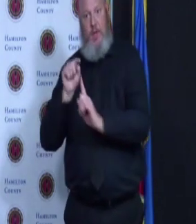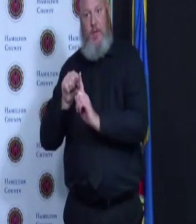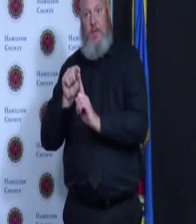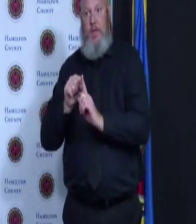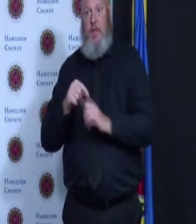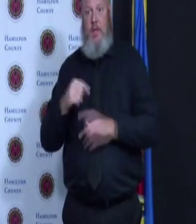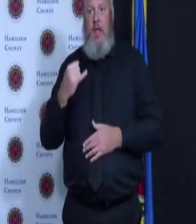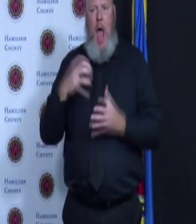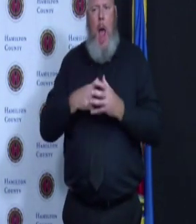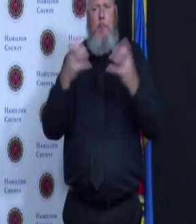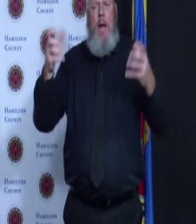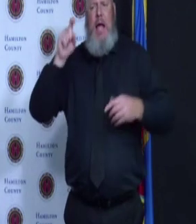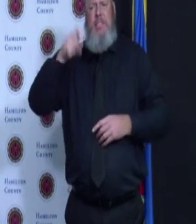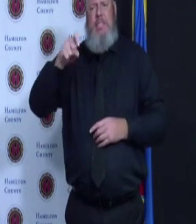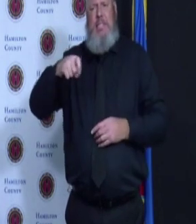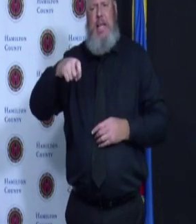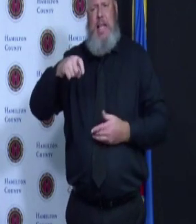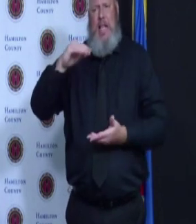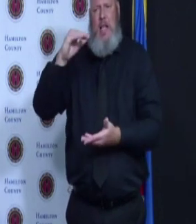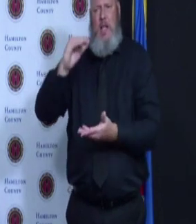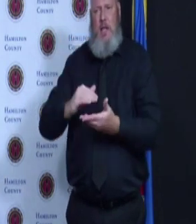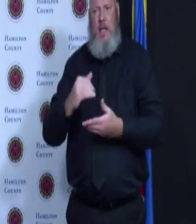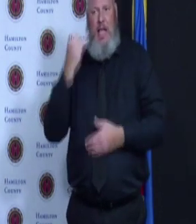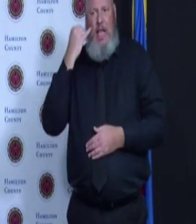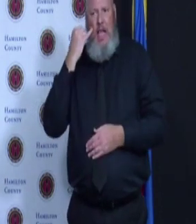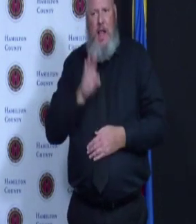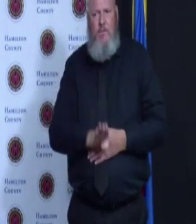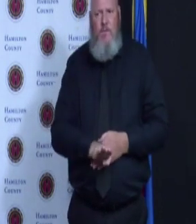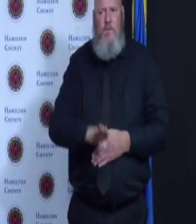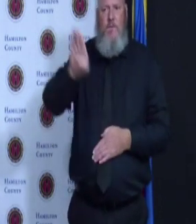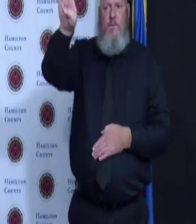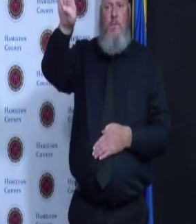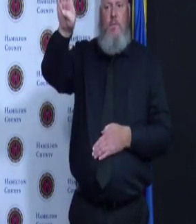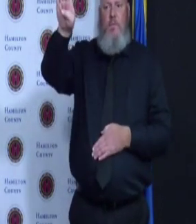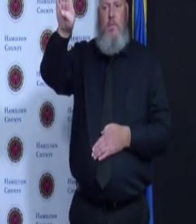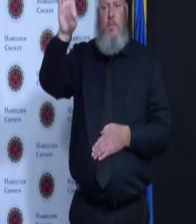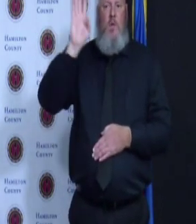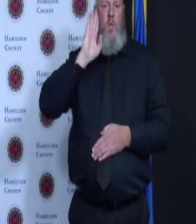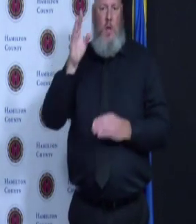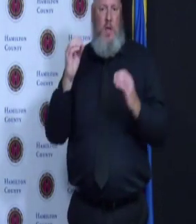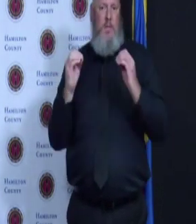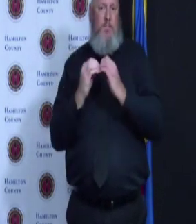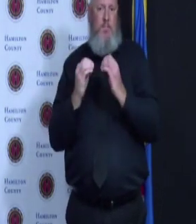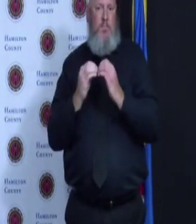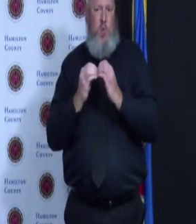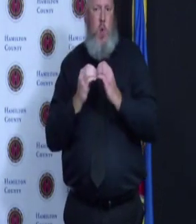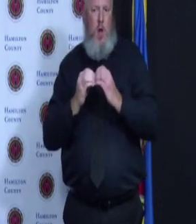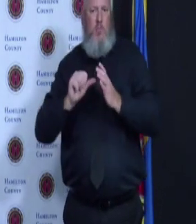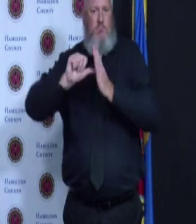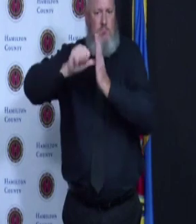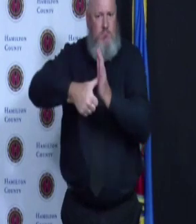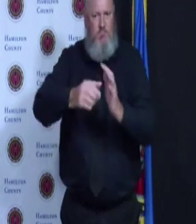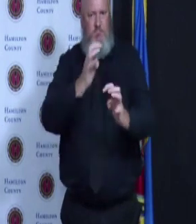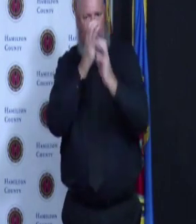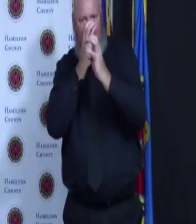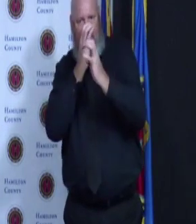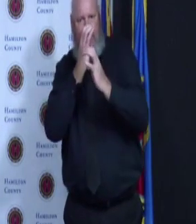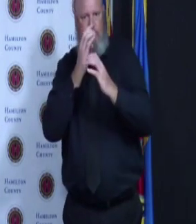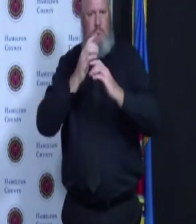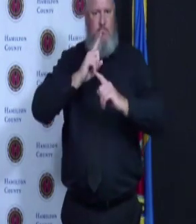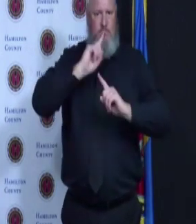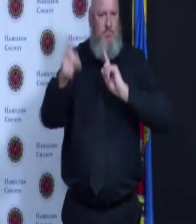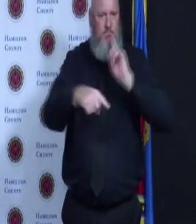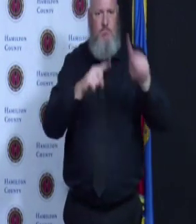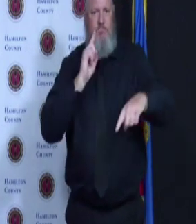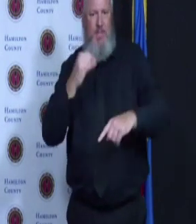What concerns, if any, do you have about the president's new social distancing guideline plan to identify high, medium, and low-risk counties with an